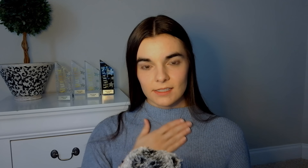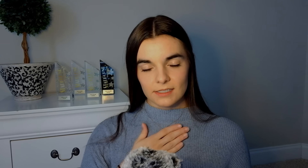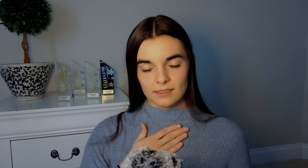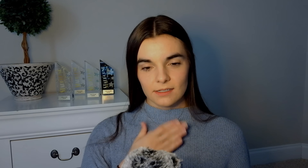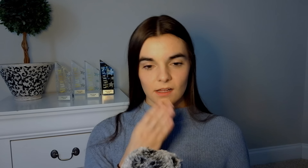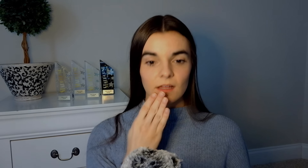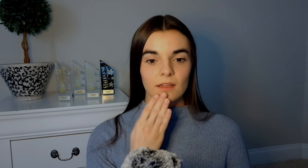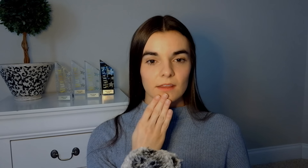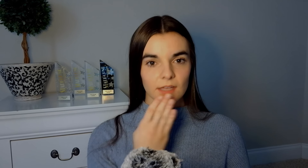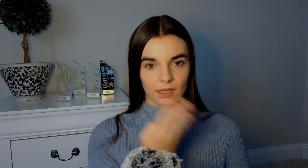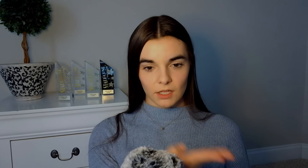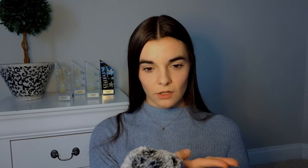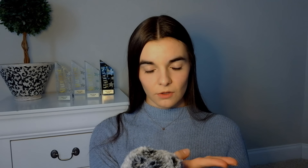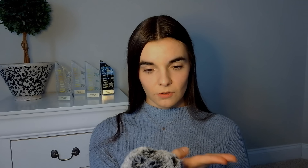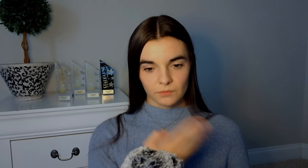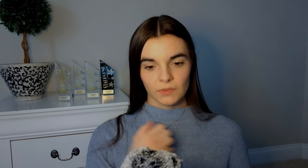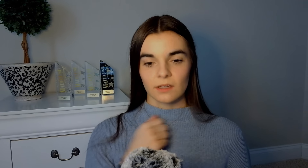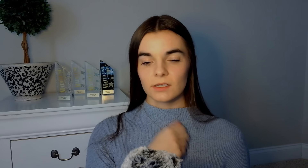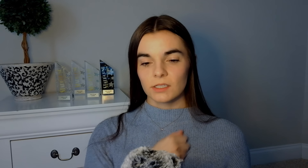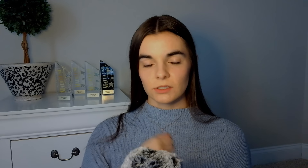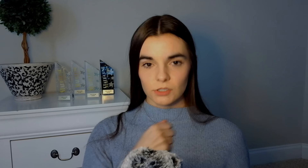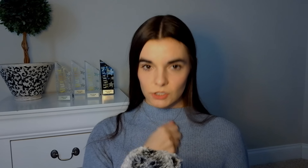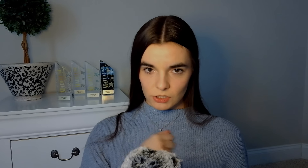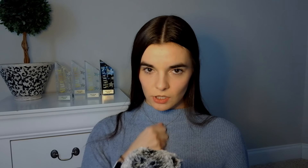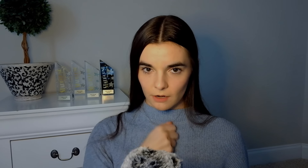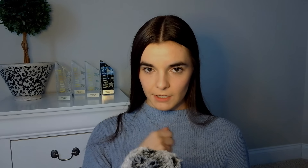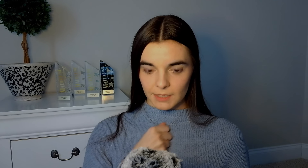Please. Thank you. Sorry.